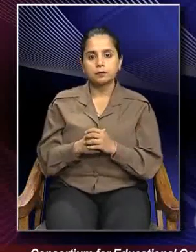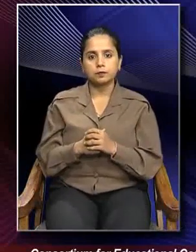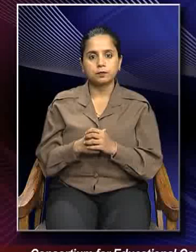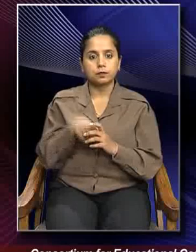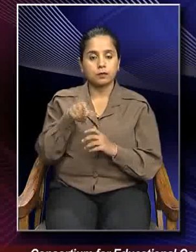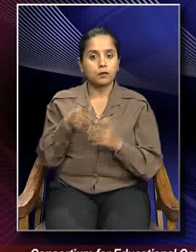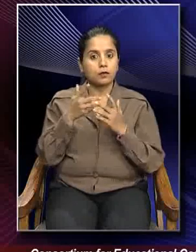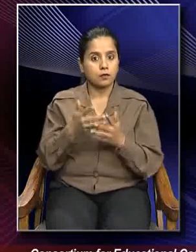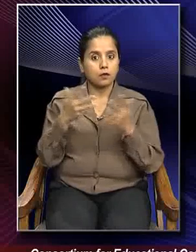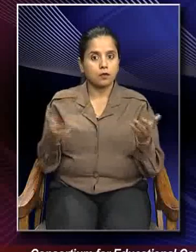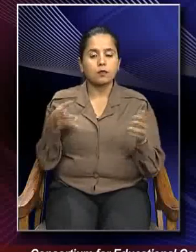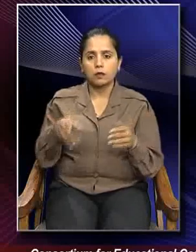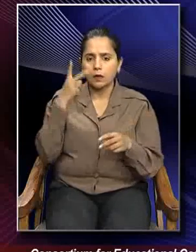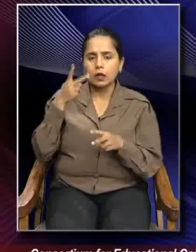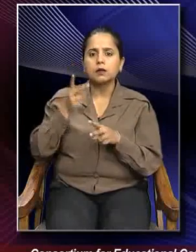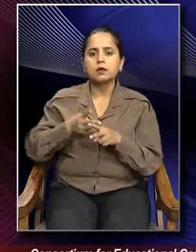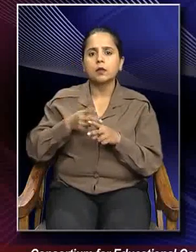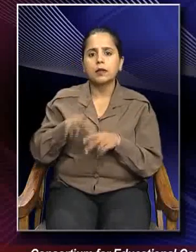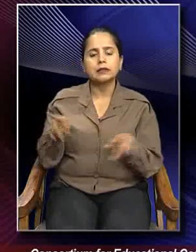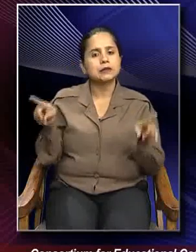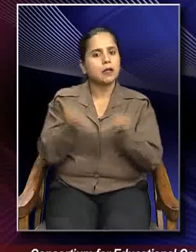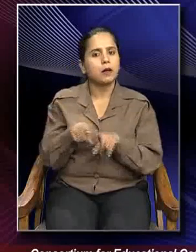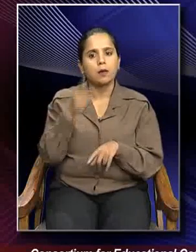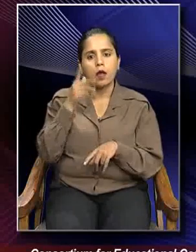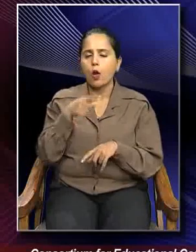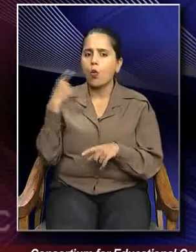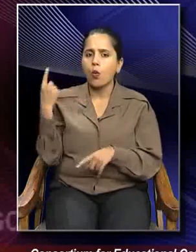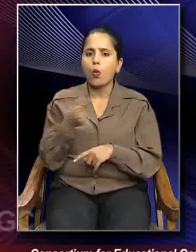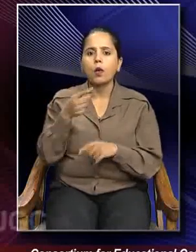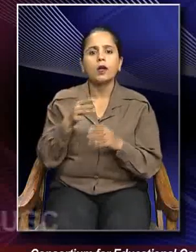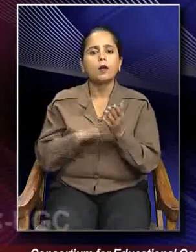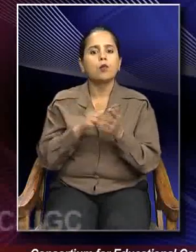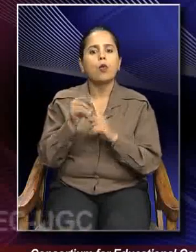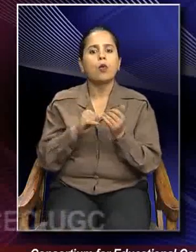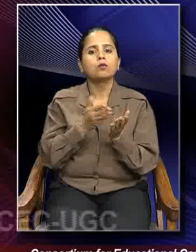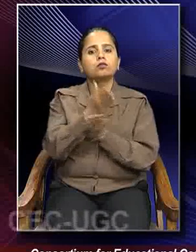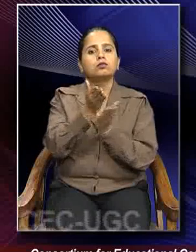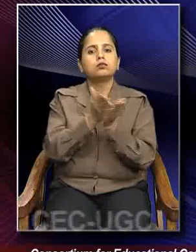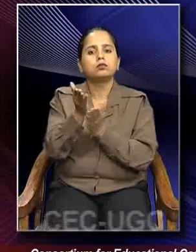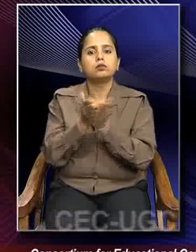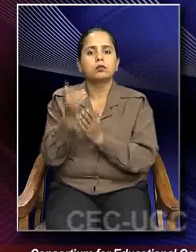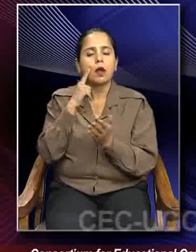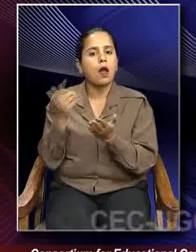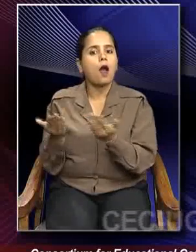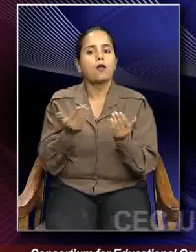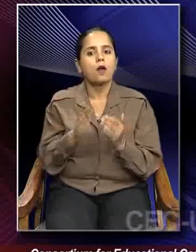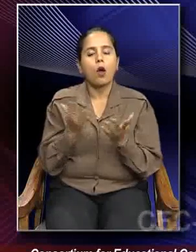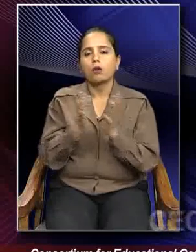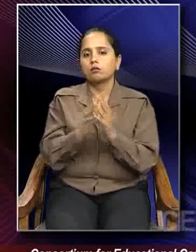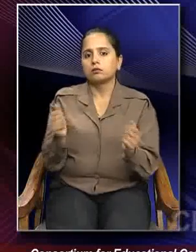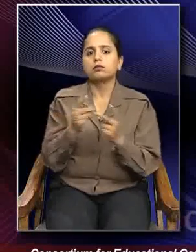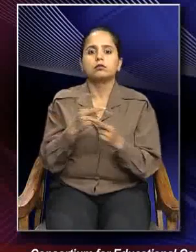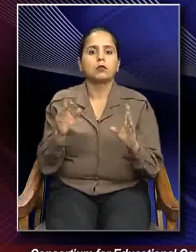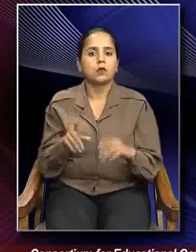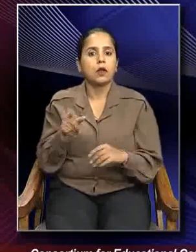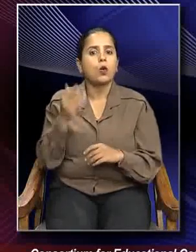The substance remains the same. It is only the modes which appear and which disappear because they